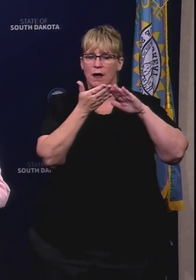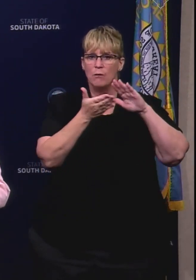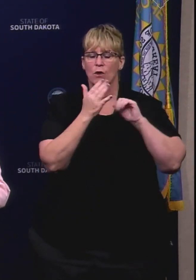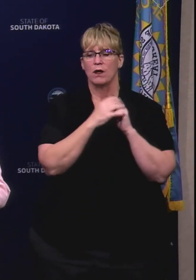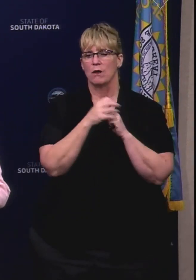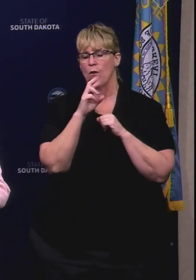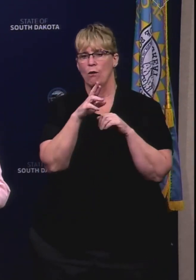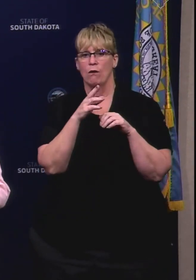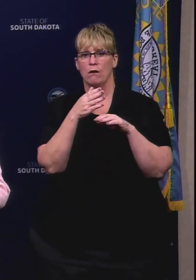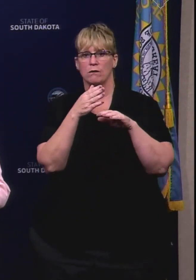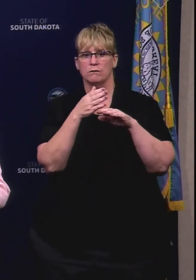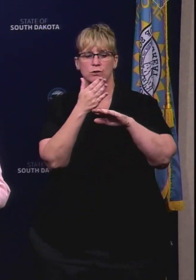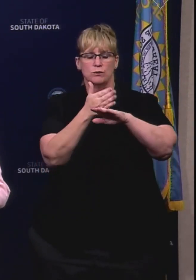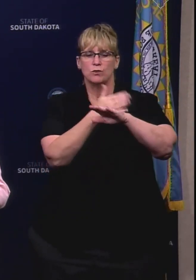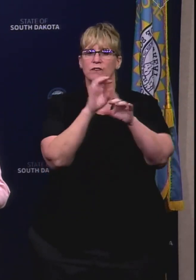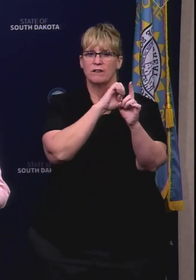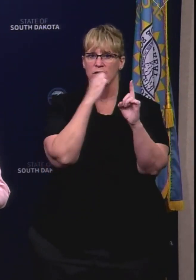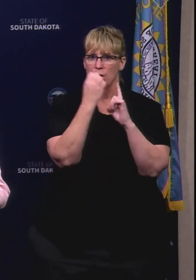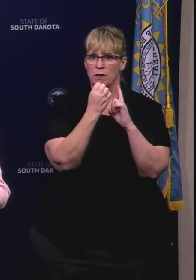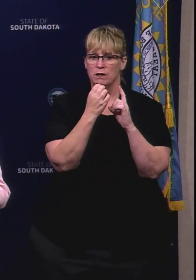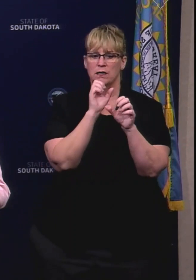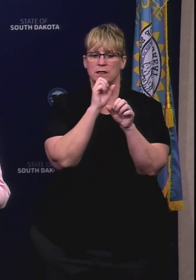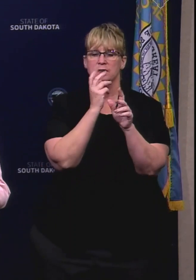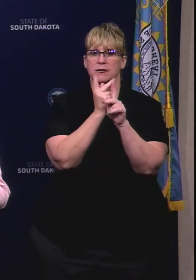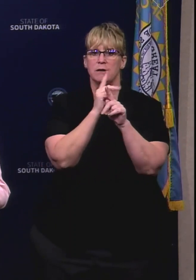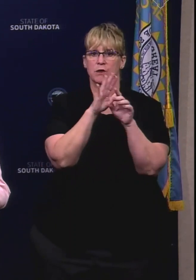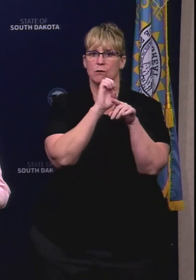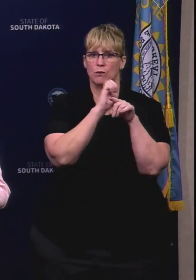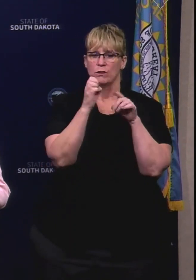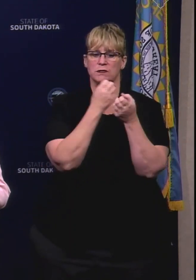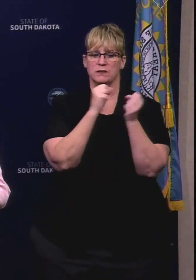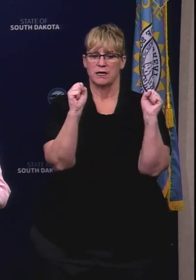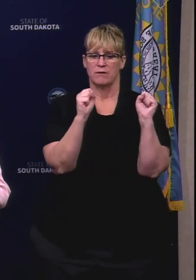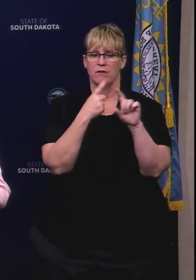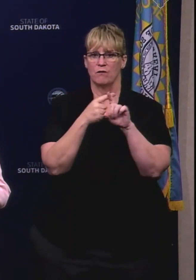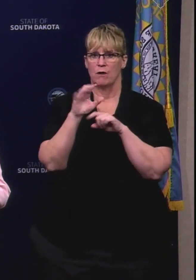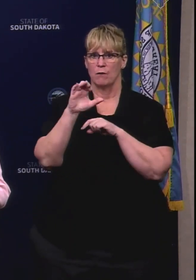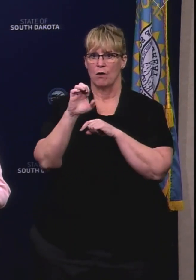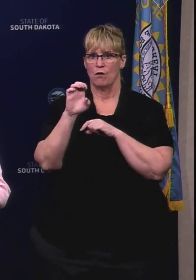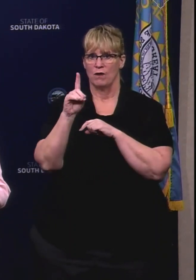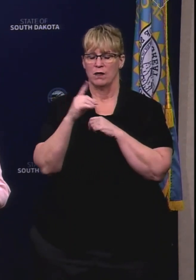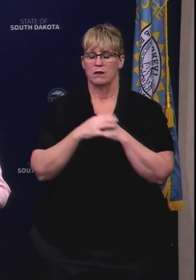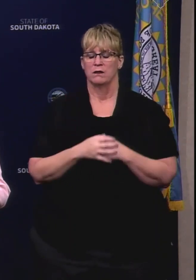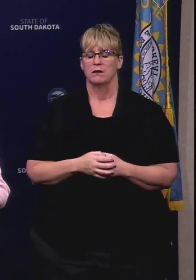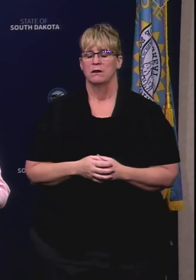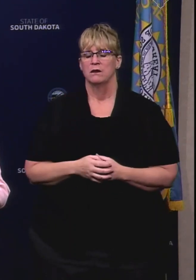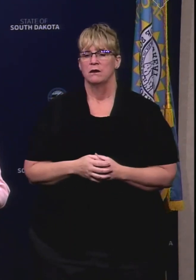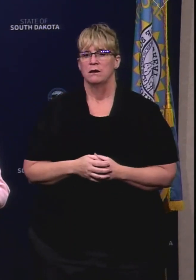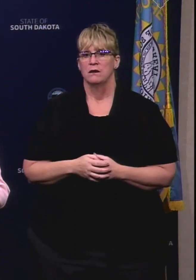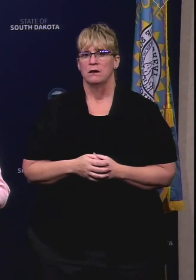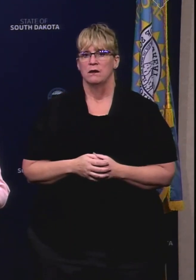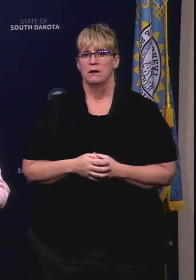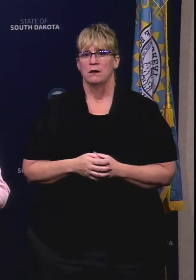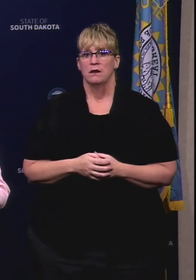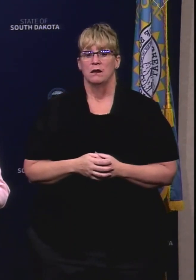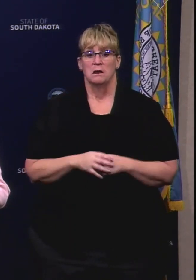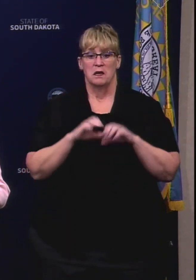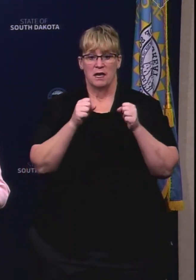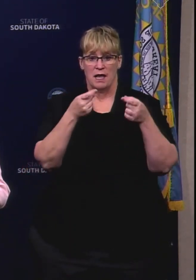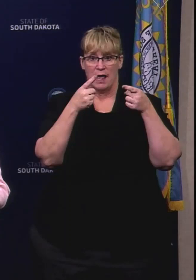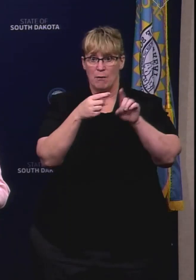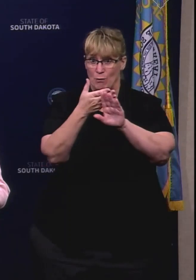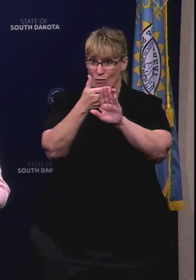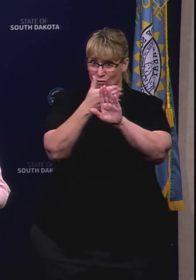or work to improve the environment to help their employees stay safe from COVID. This can happen before there is a positive